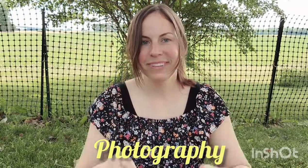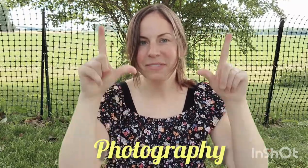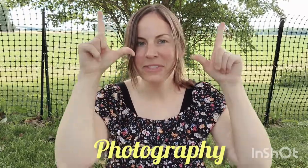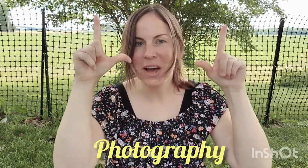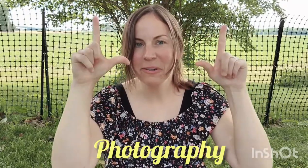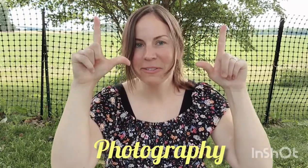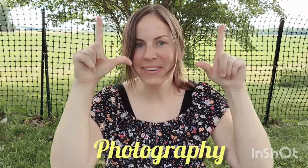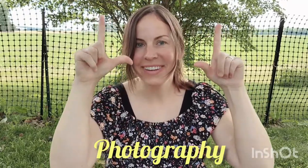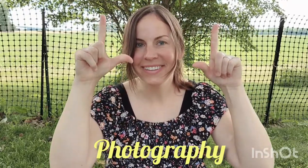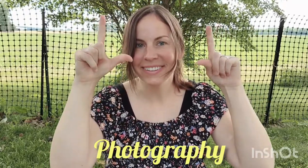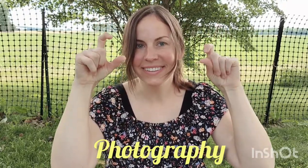Photography.